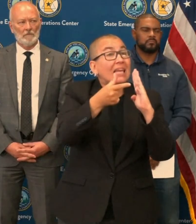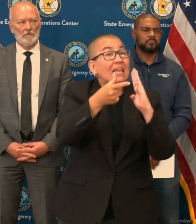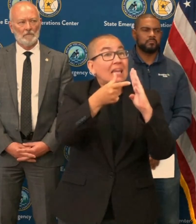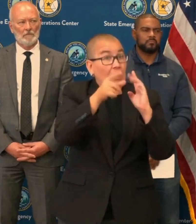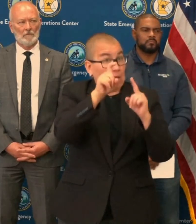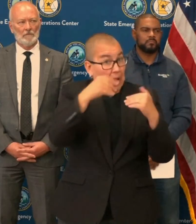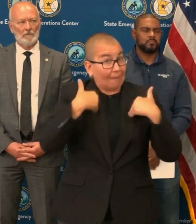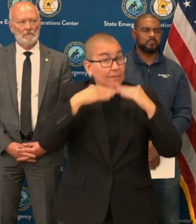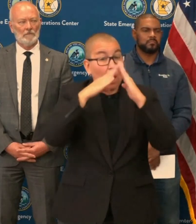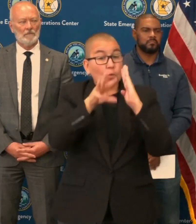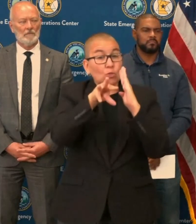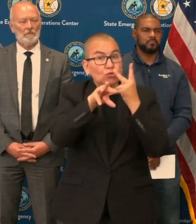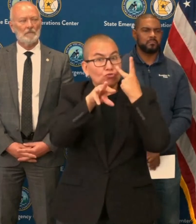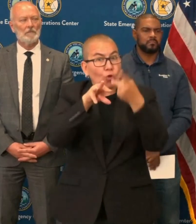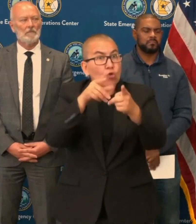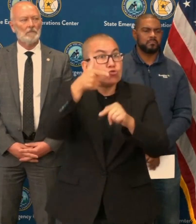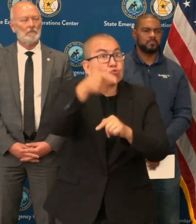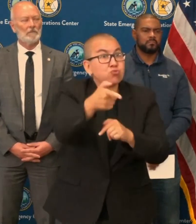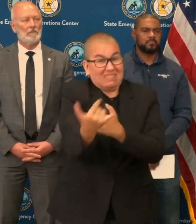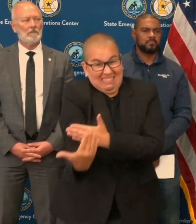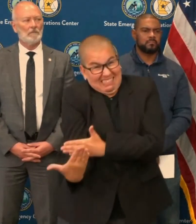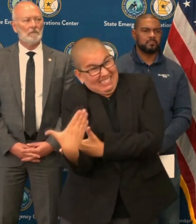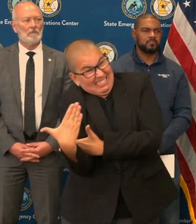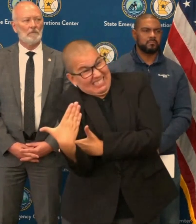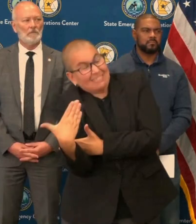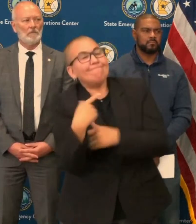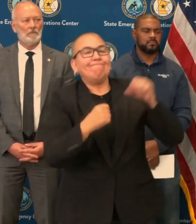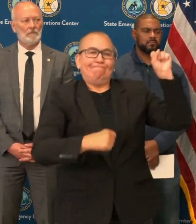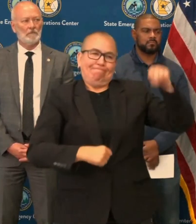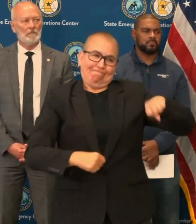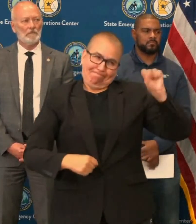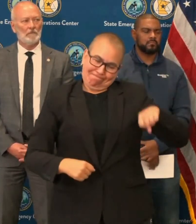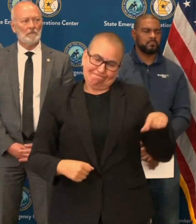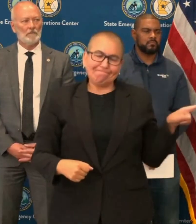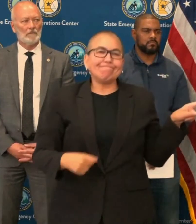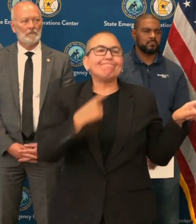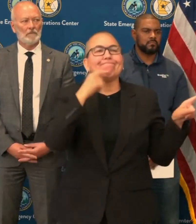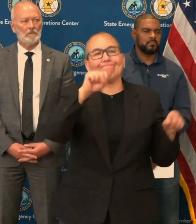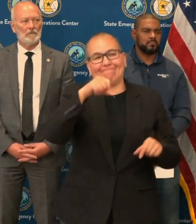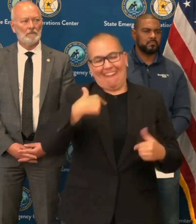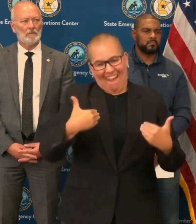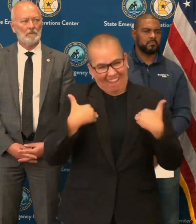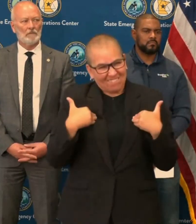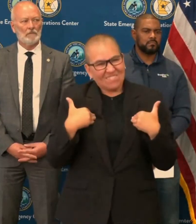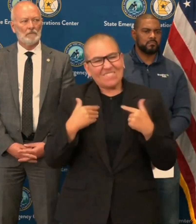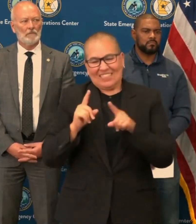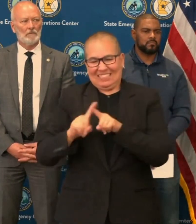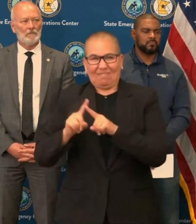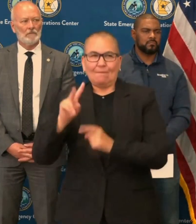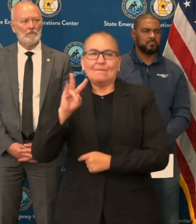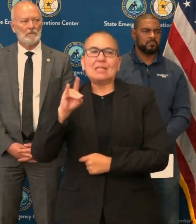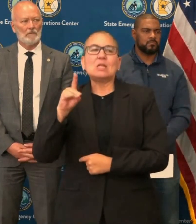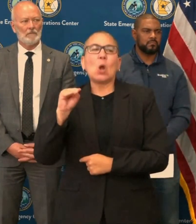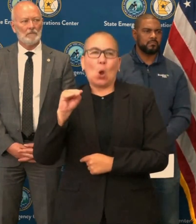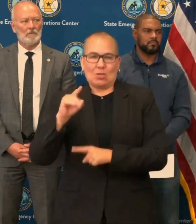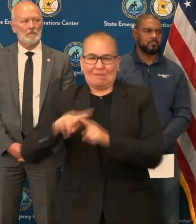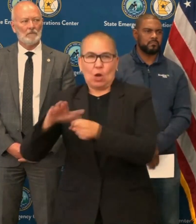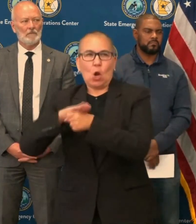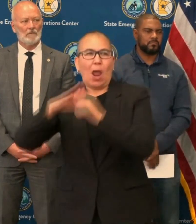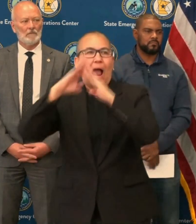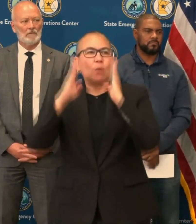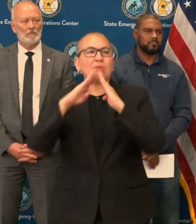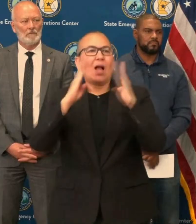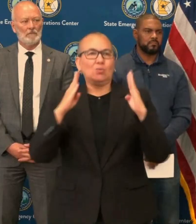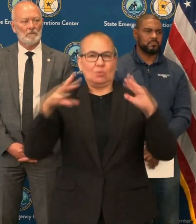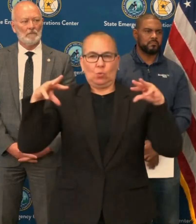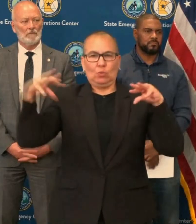there's surveillance or ring camera. We do have various video from different locations. I don't want to get into specifics as part